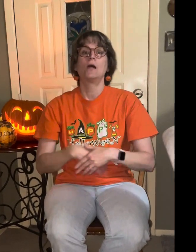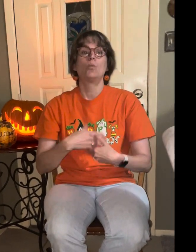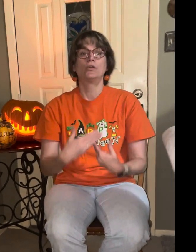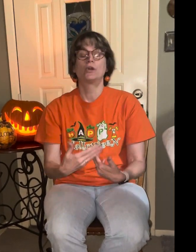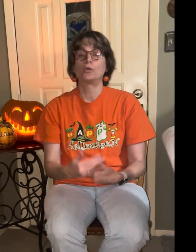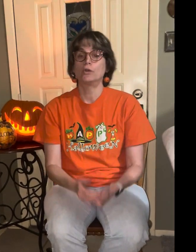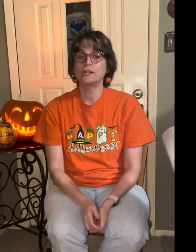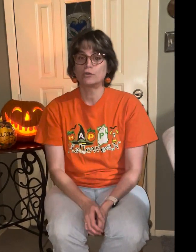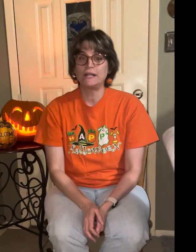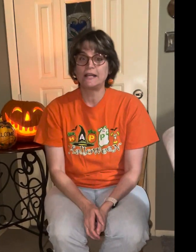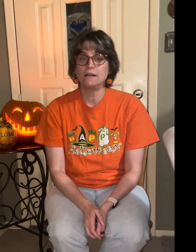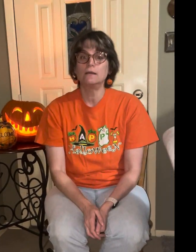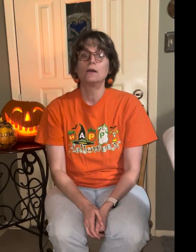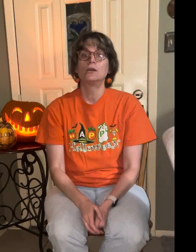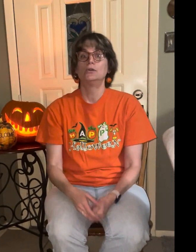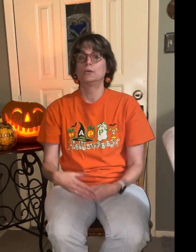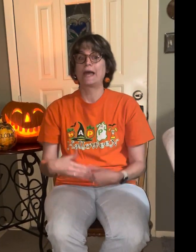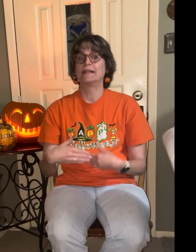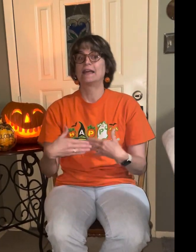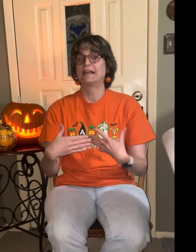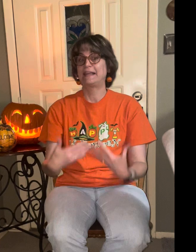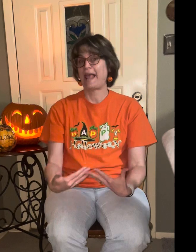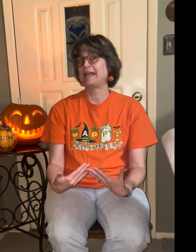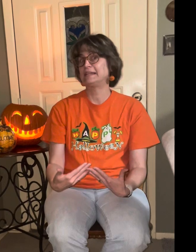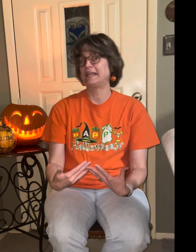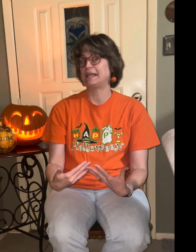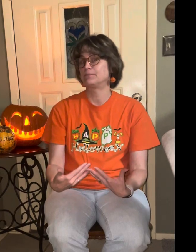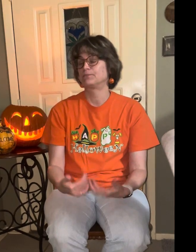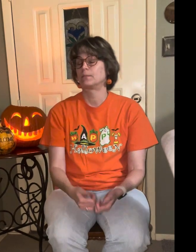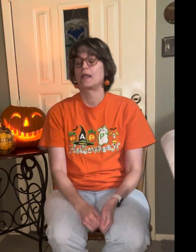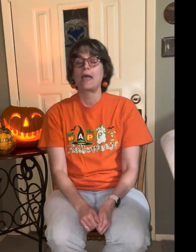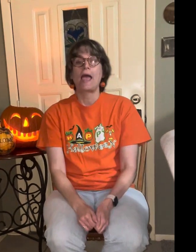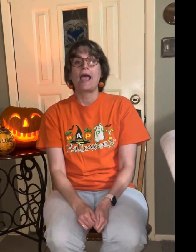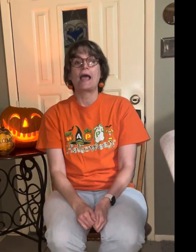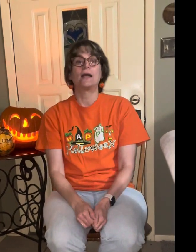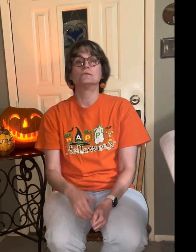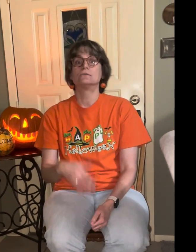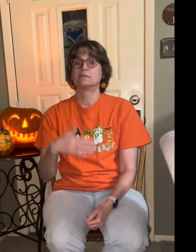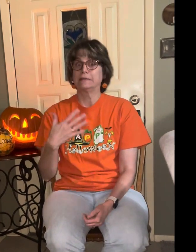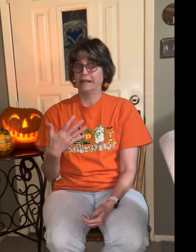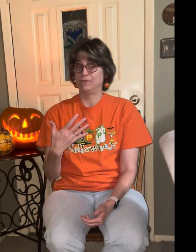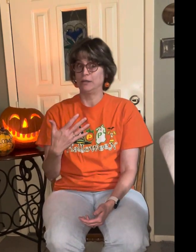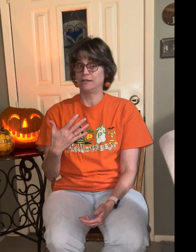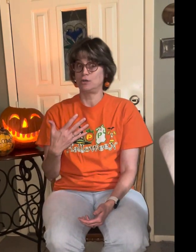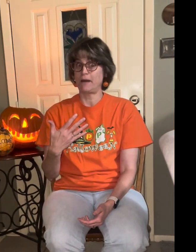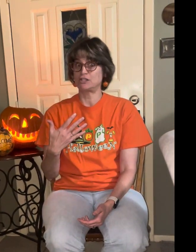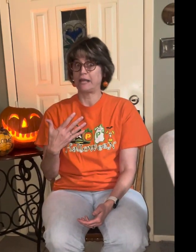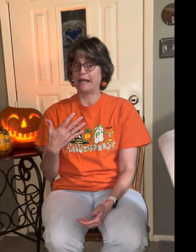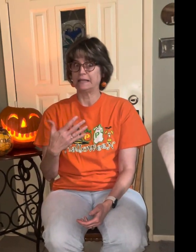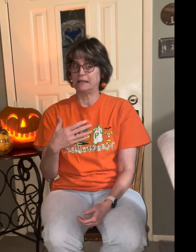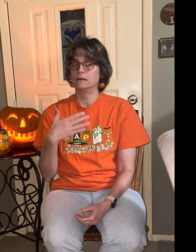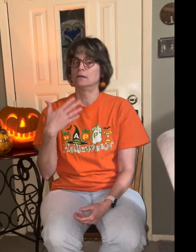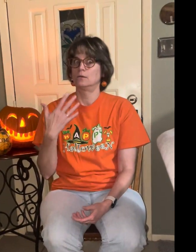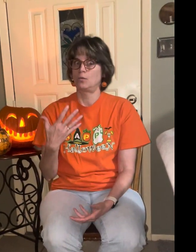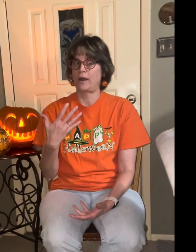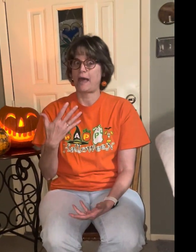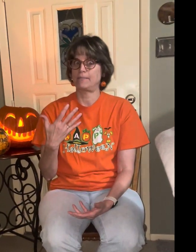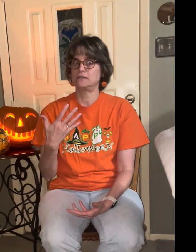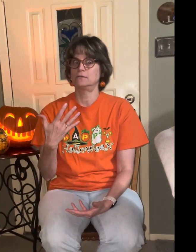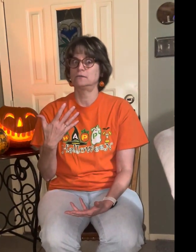When you go trick-or-treating, you get candy. And if you eat too much candy, what happens? You